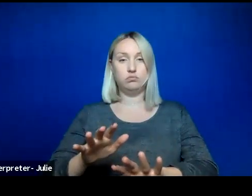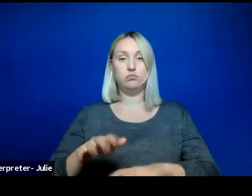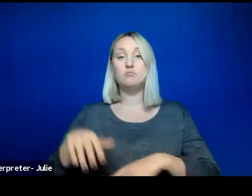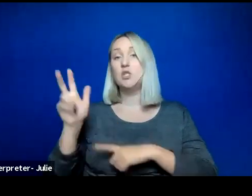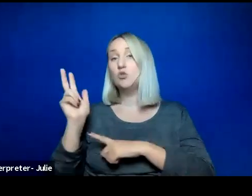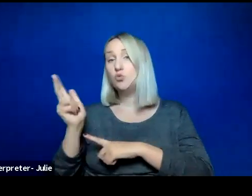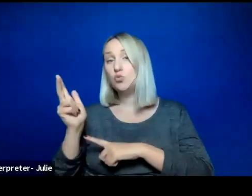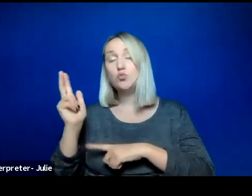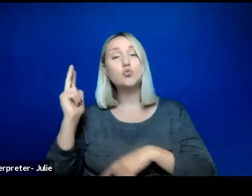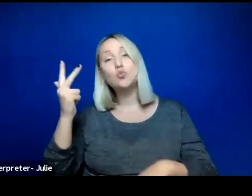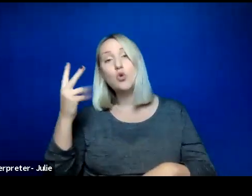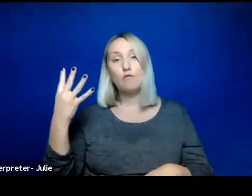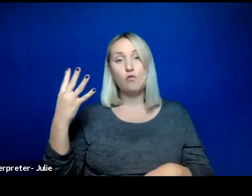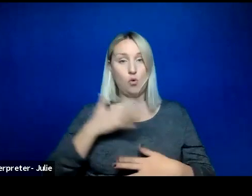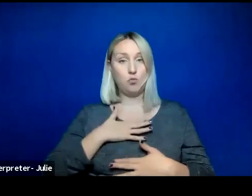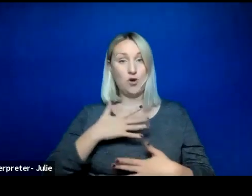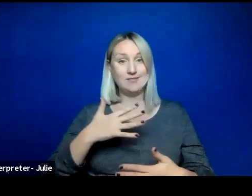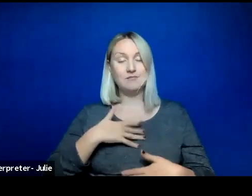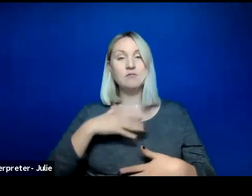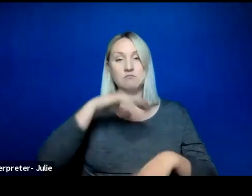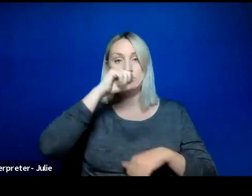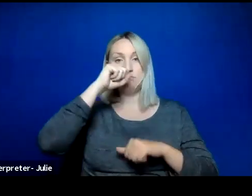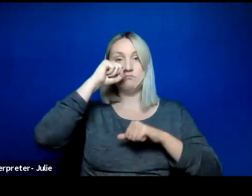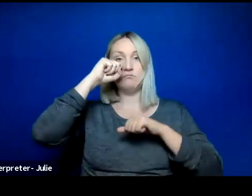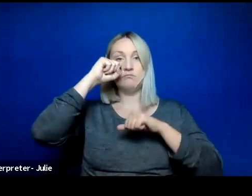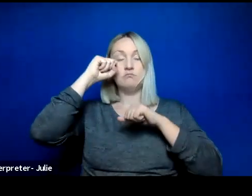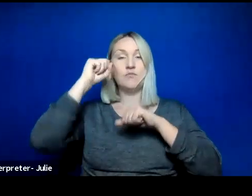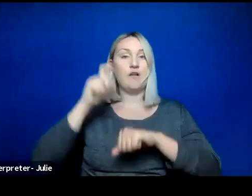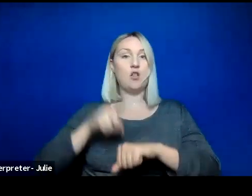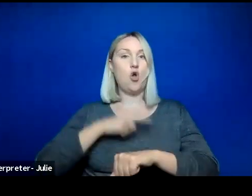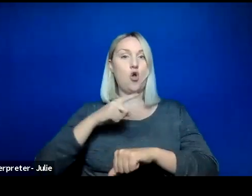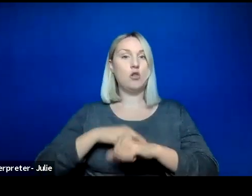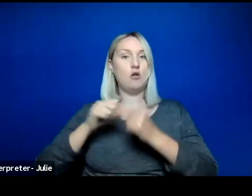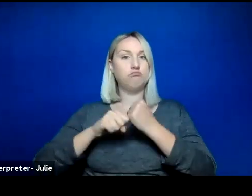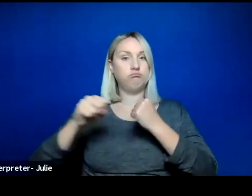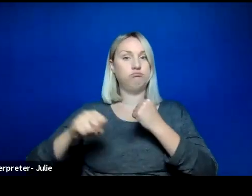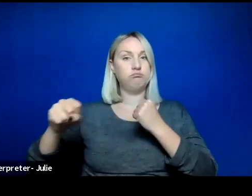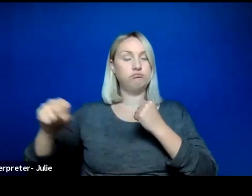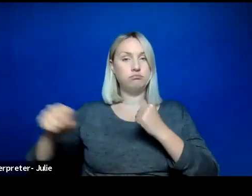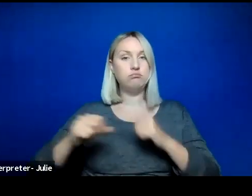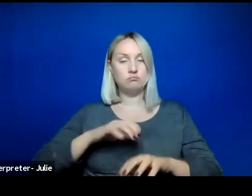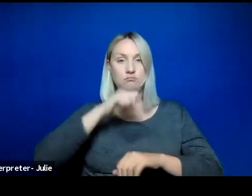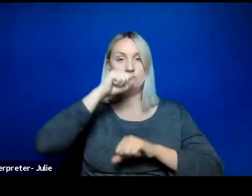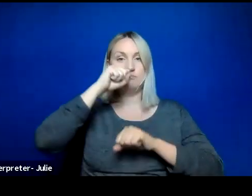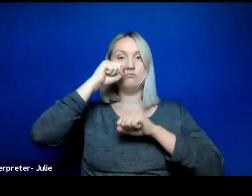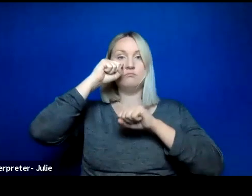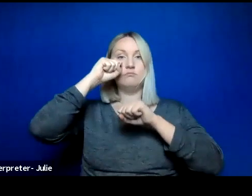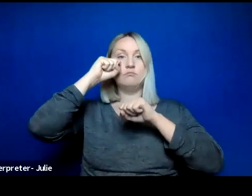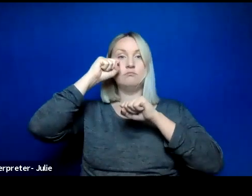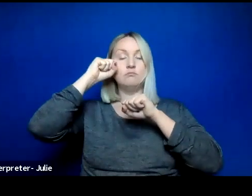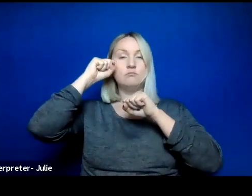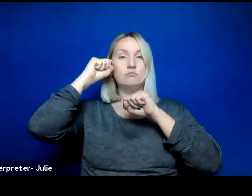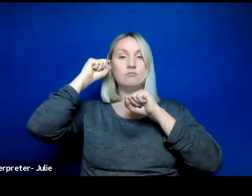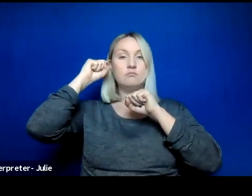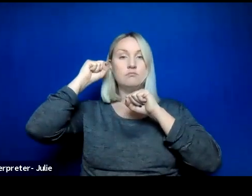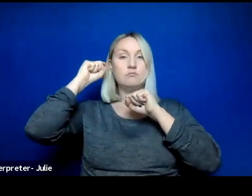4 breaths, breathe in each one a little bit longer and breathe out each